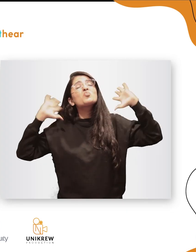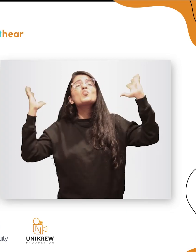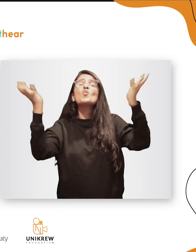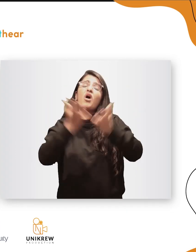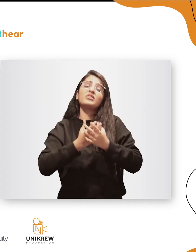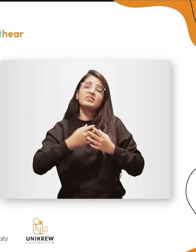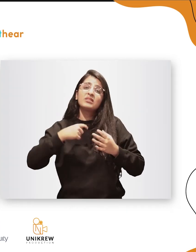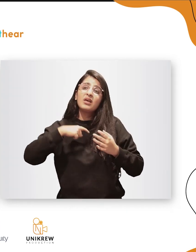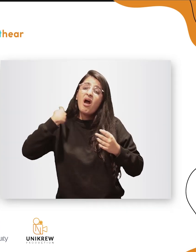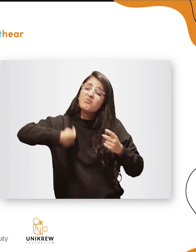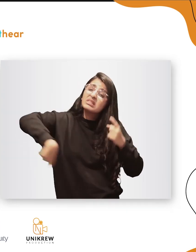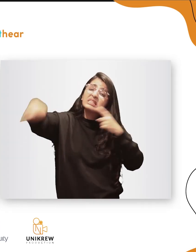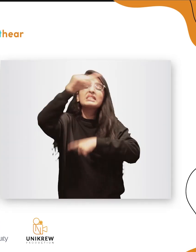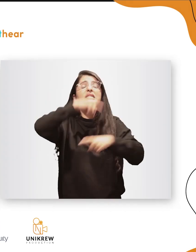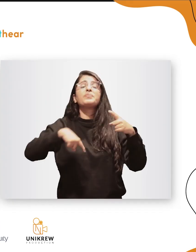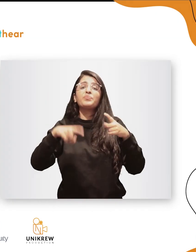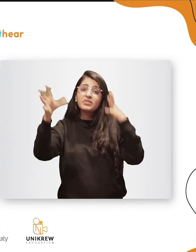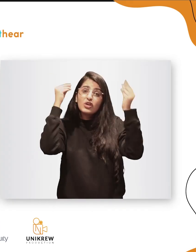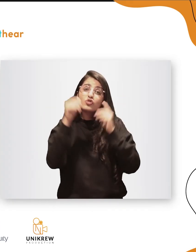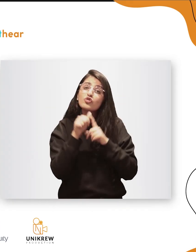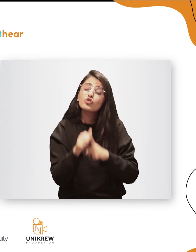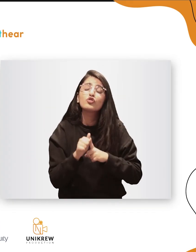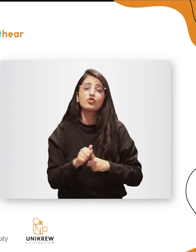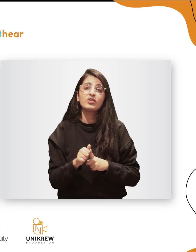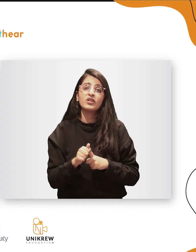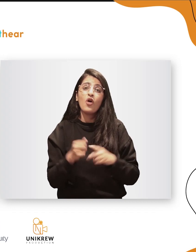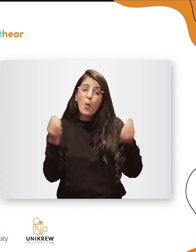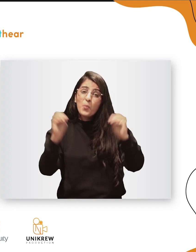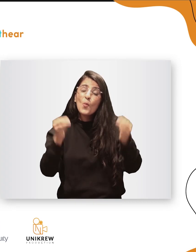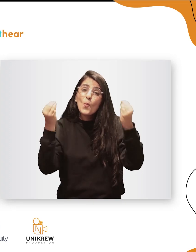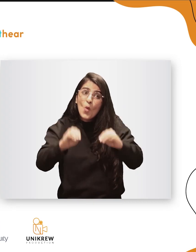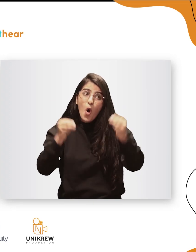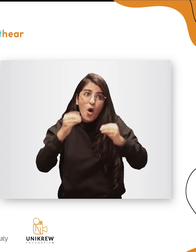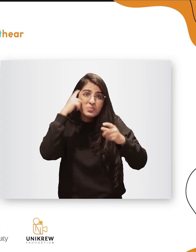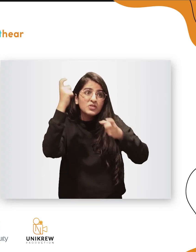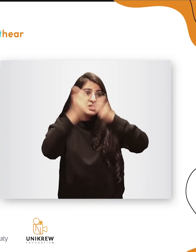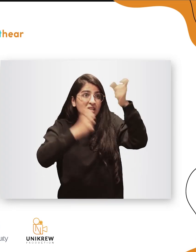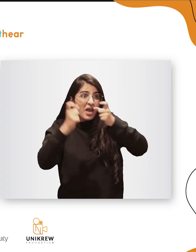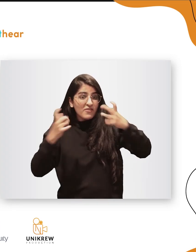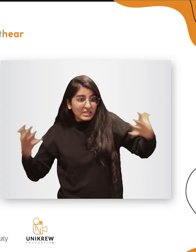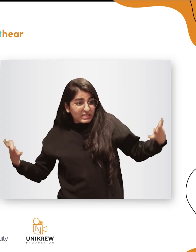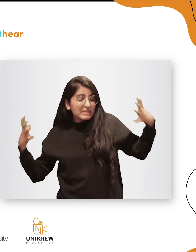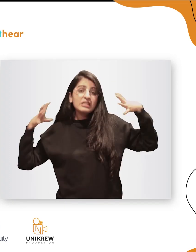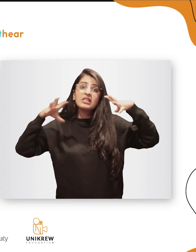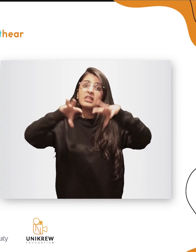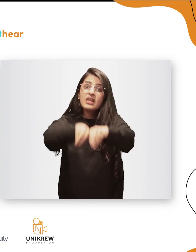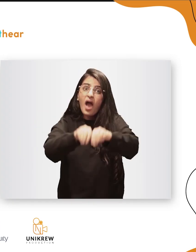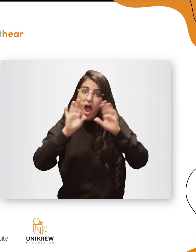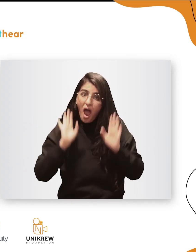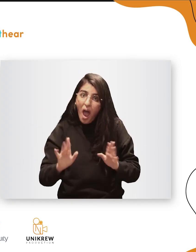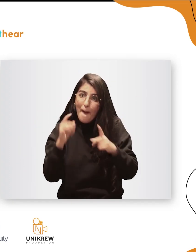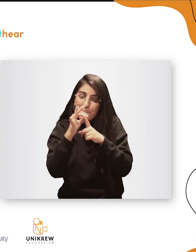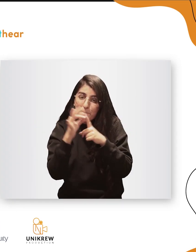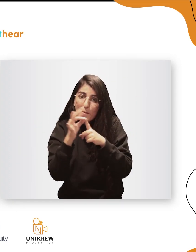but across the board, across society, as more as a more inclusive